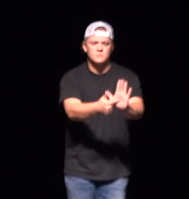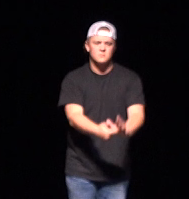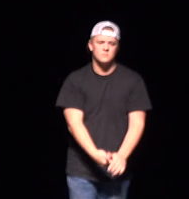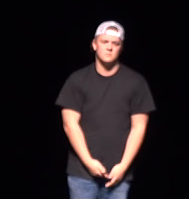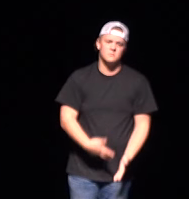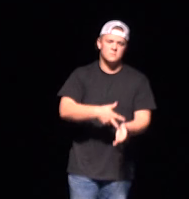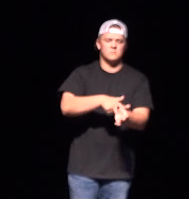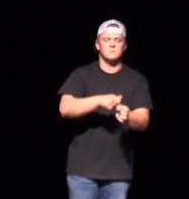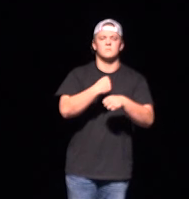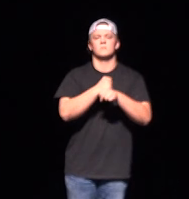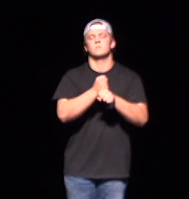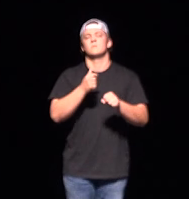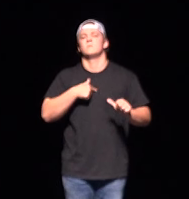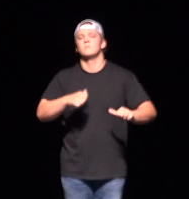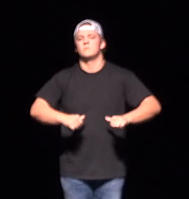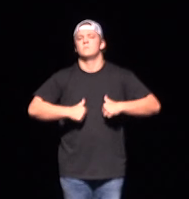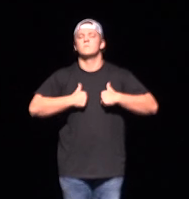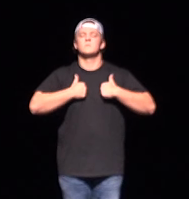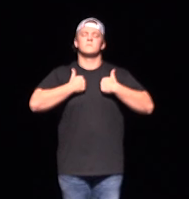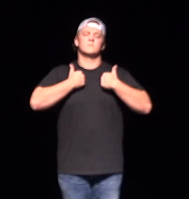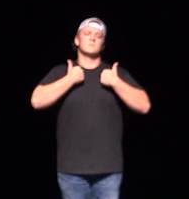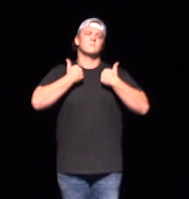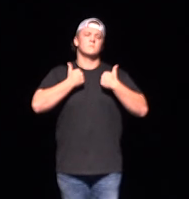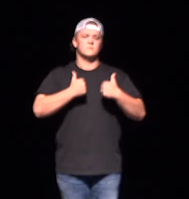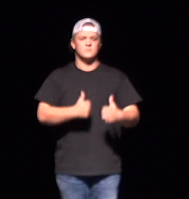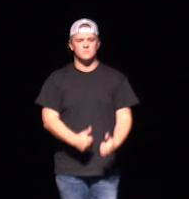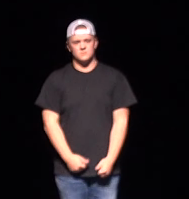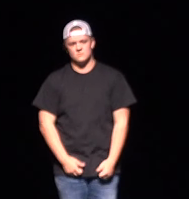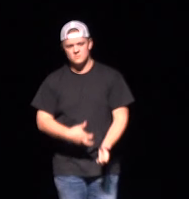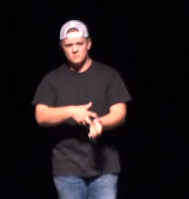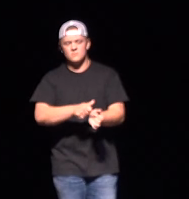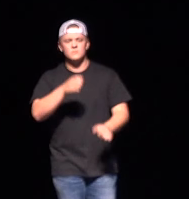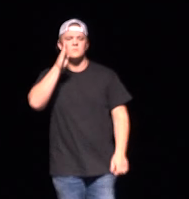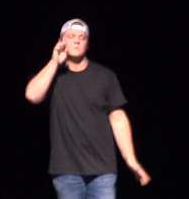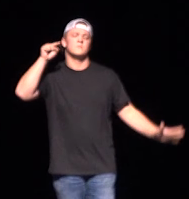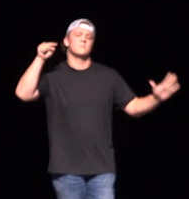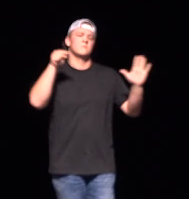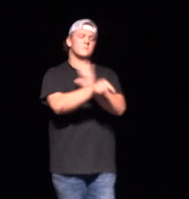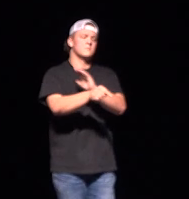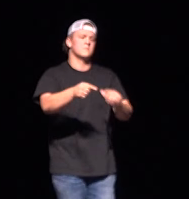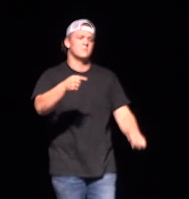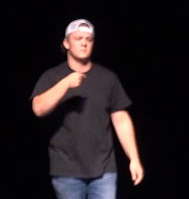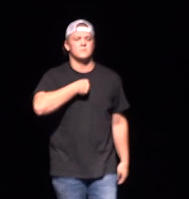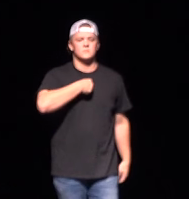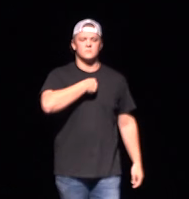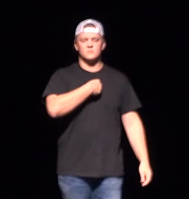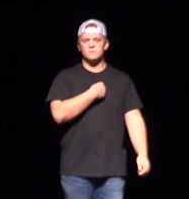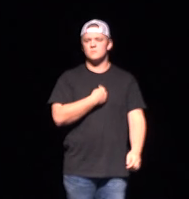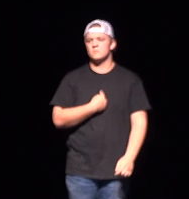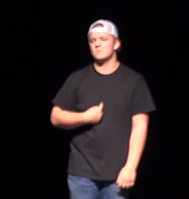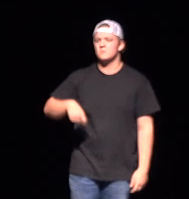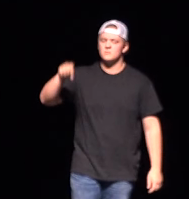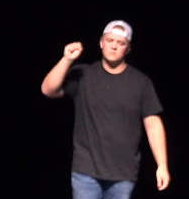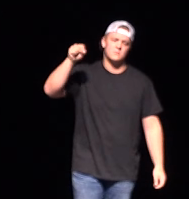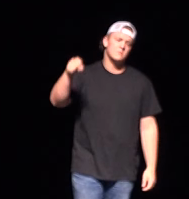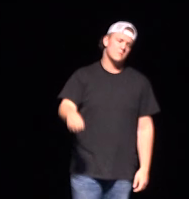for real If it wasn't for the pills, I wouldn't be here But if I keep taking these pills, I won't be here Yeah